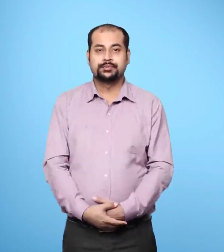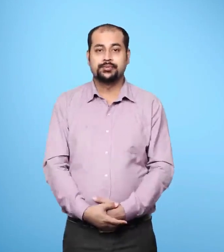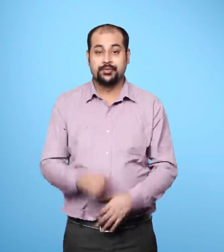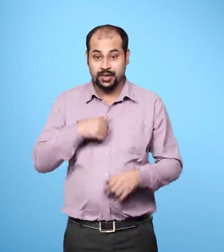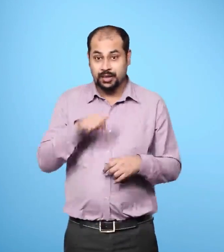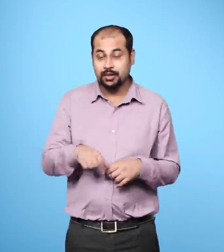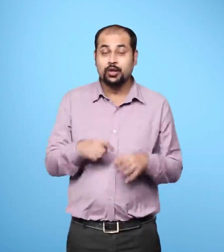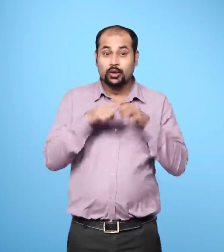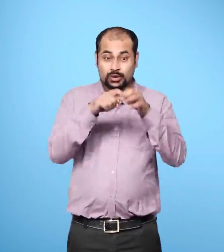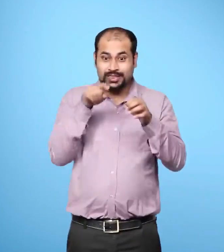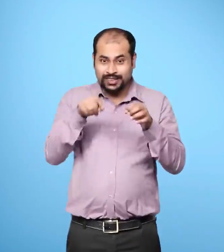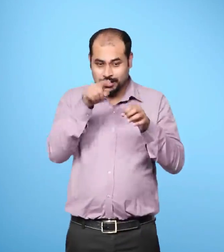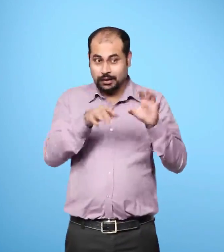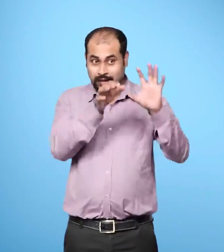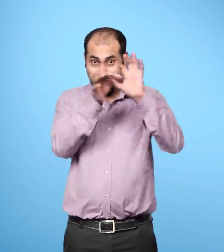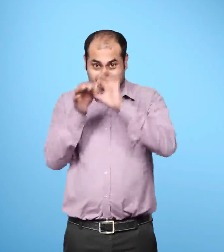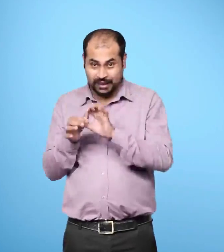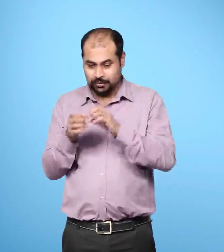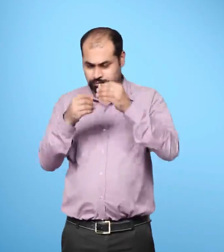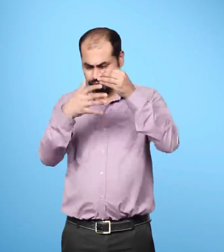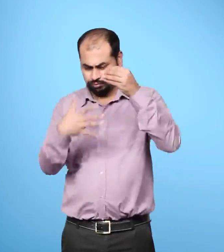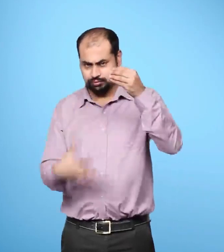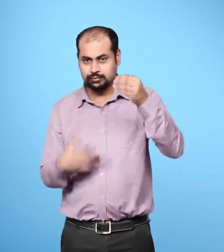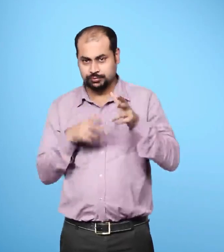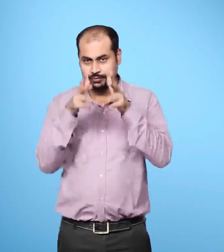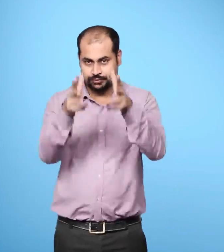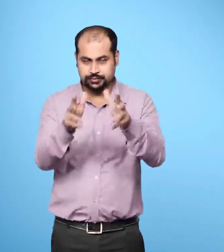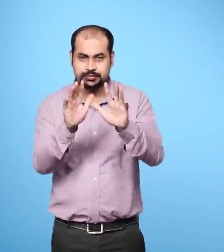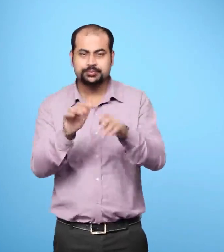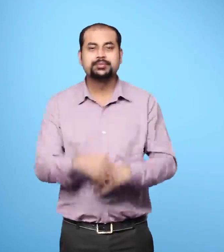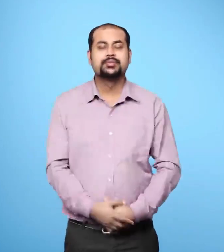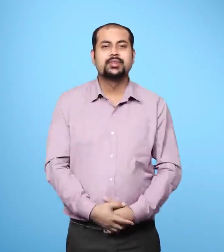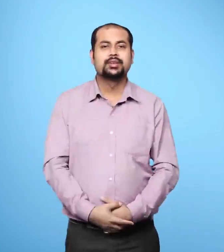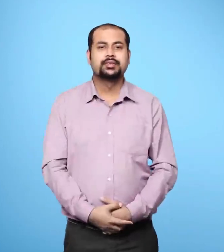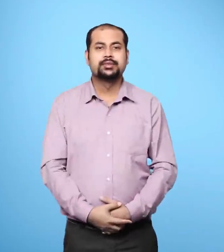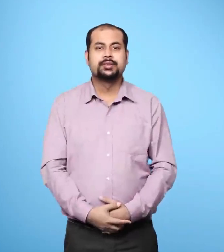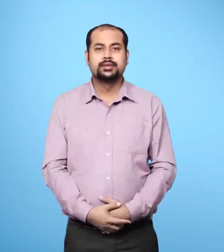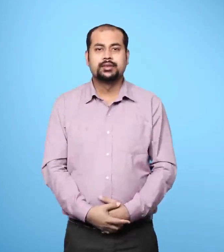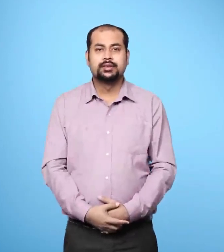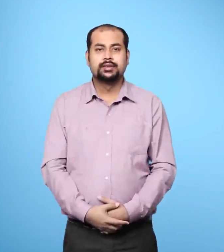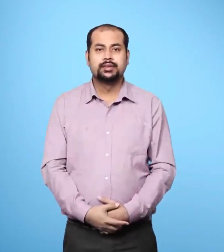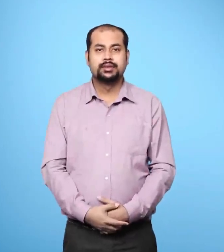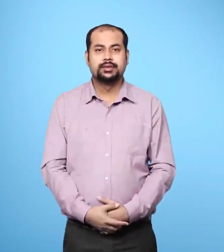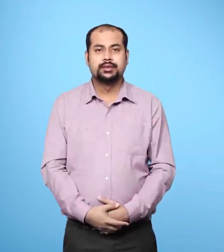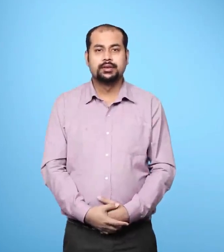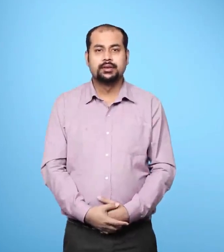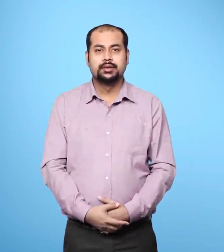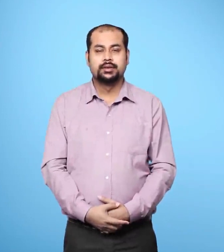The picture shows a ring of 5 blue cards with yellow card at the center and 2 blue cards